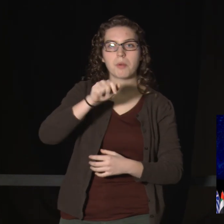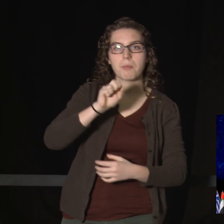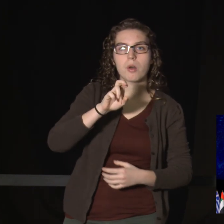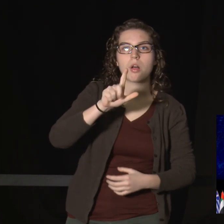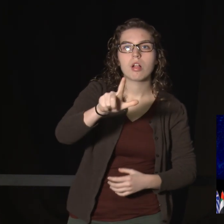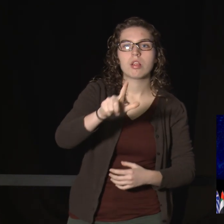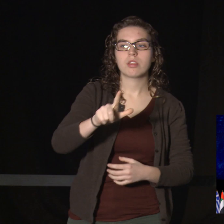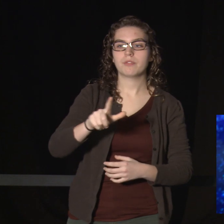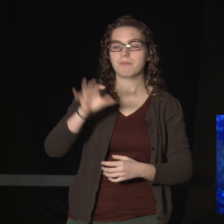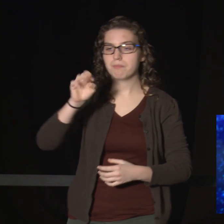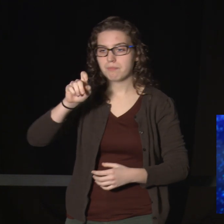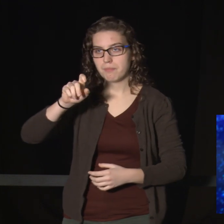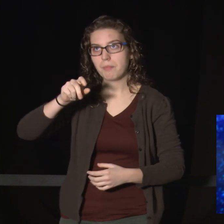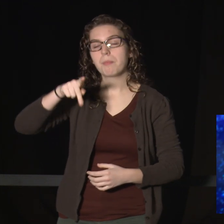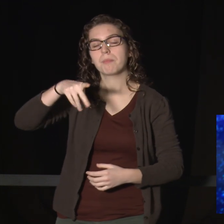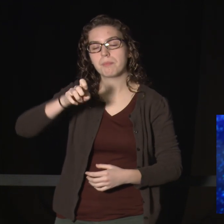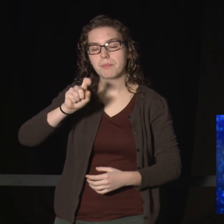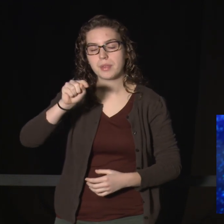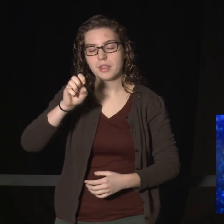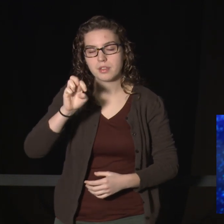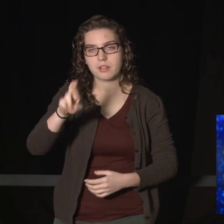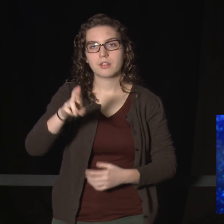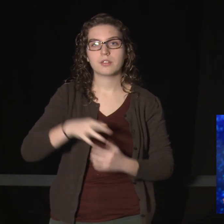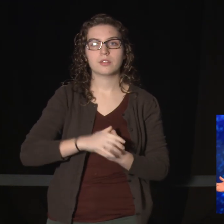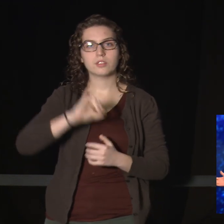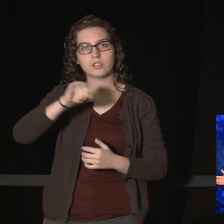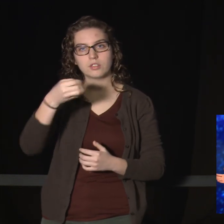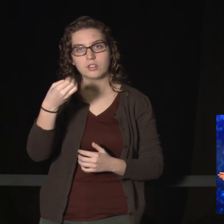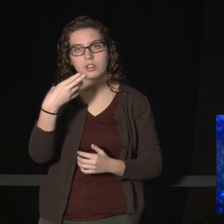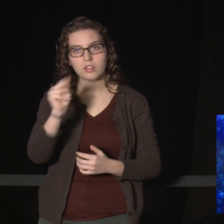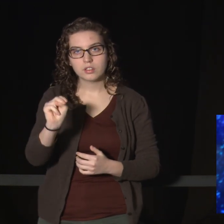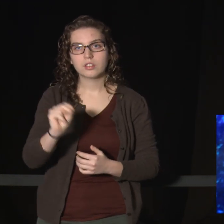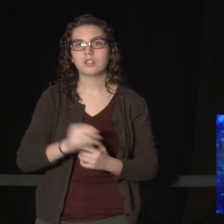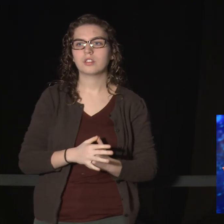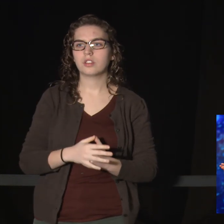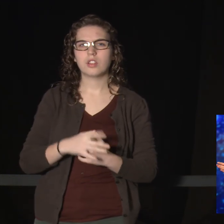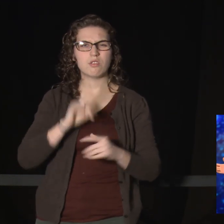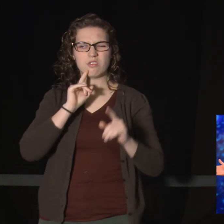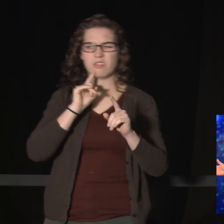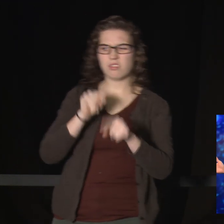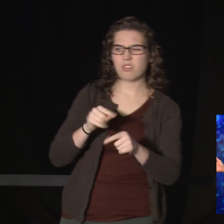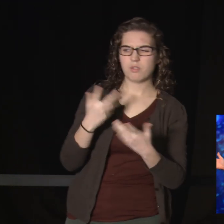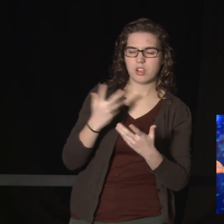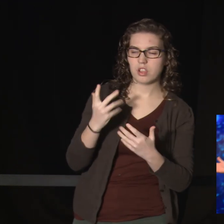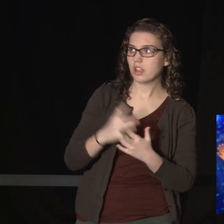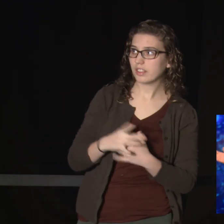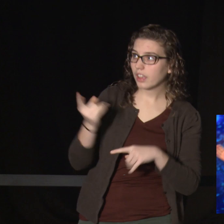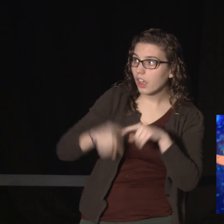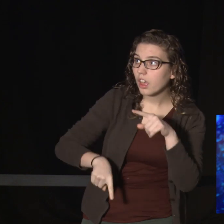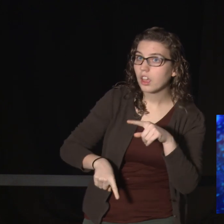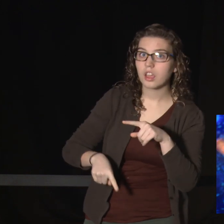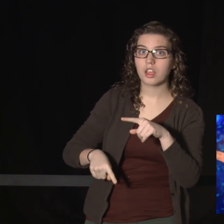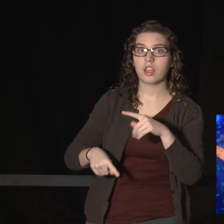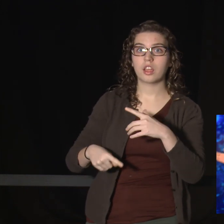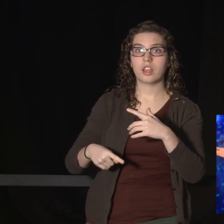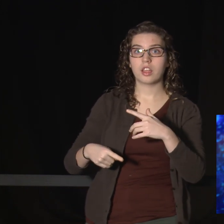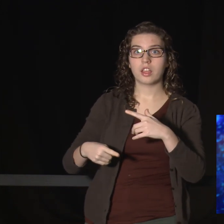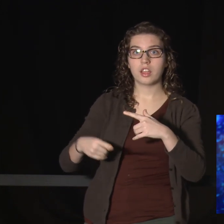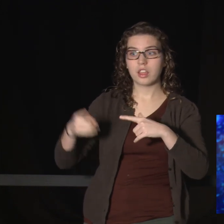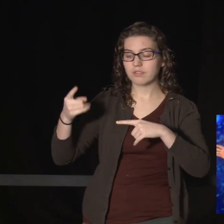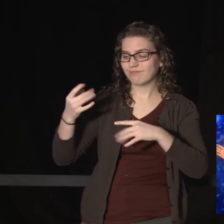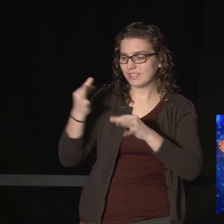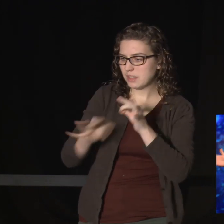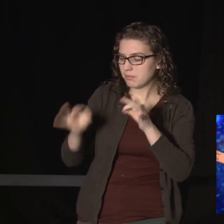stop preaching. What was their response? If we can't, we just can't. We can, we simply